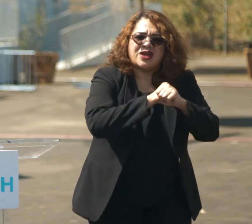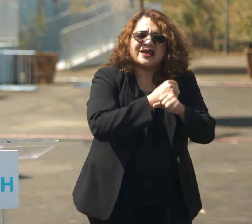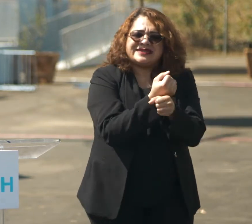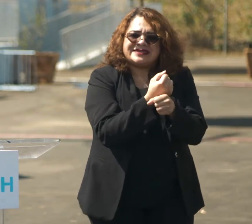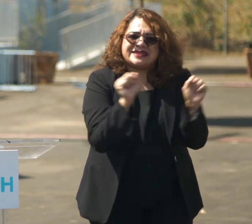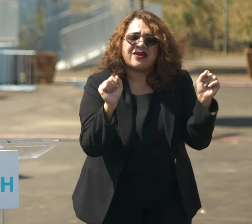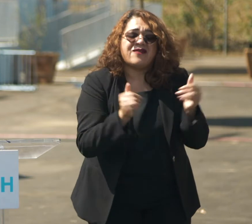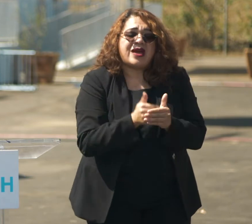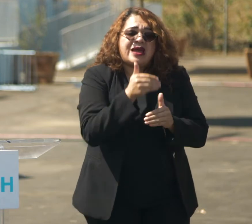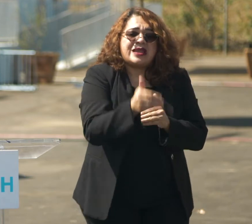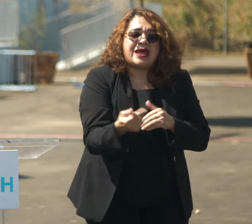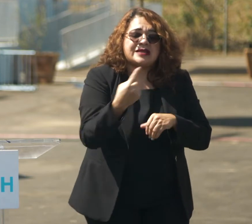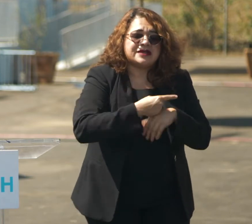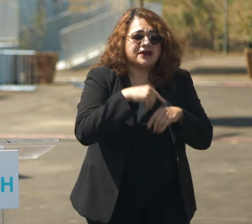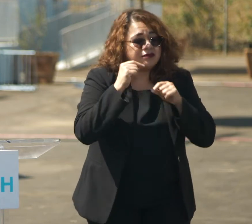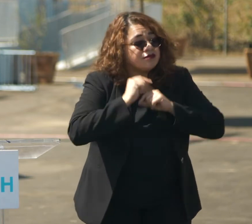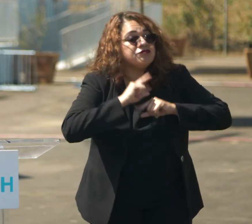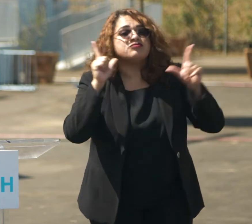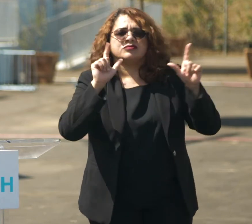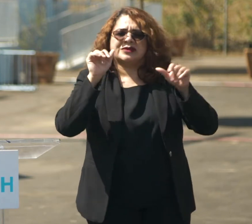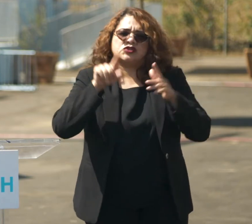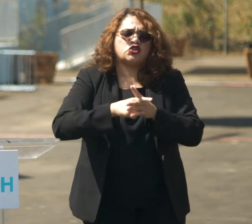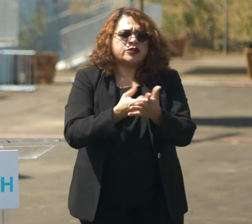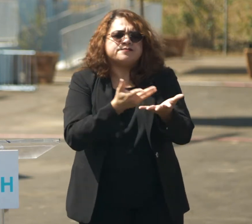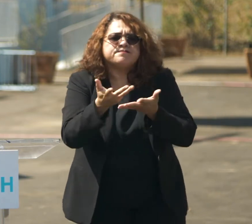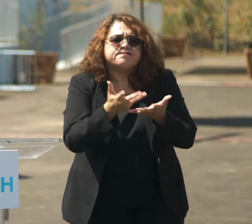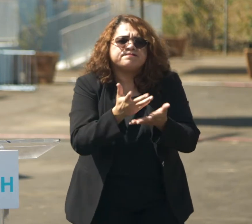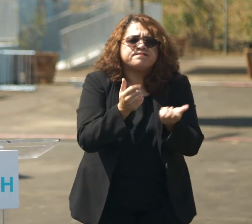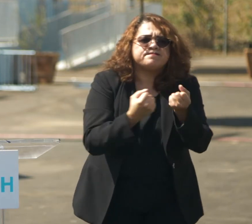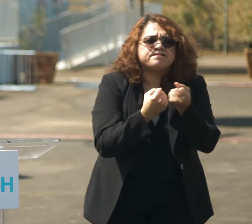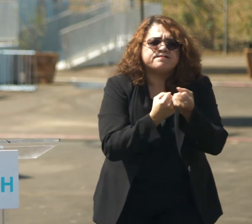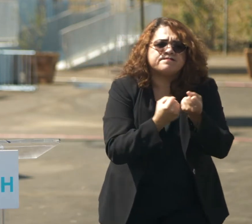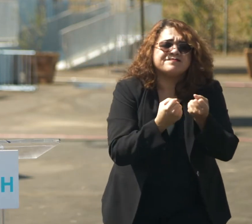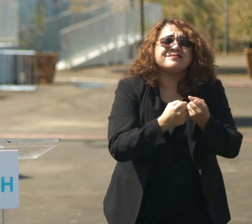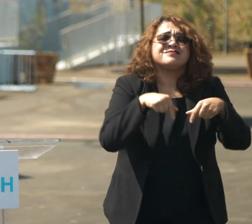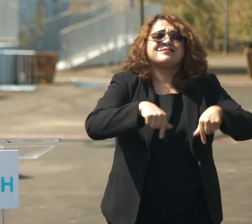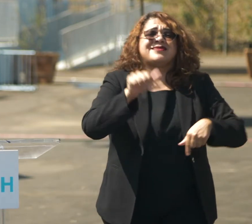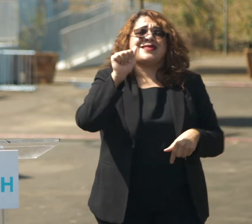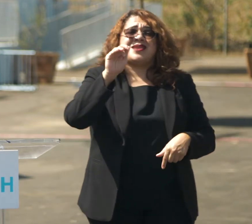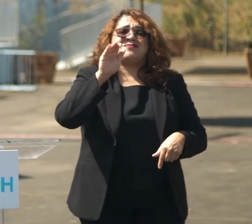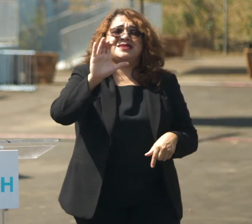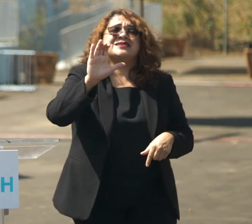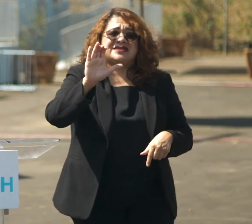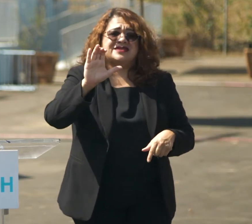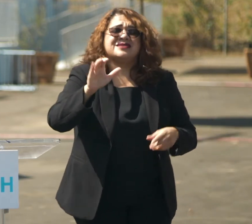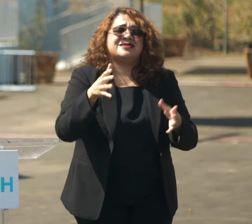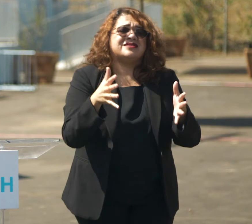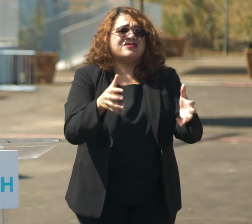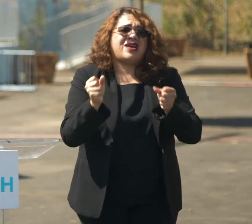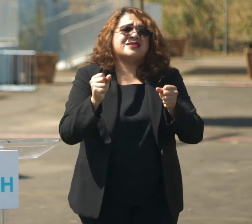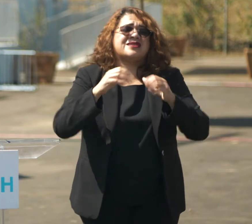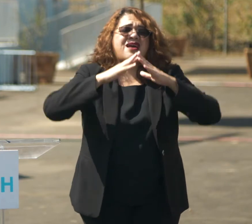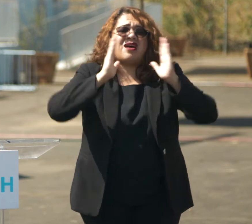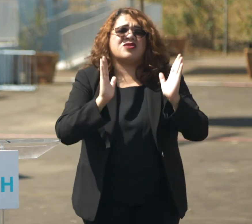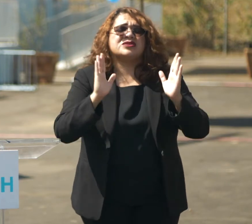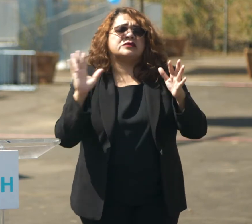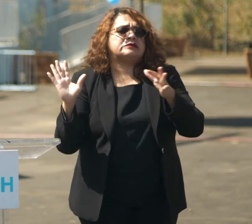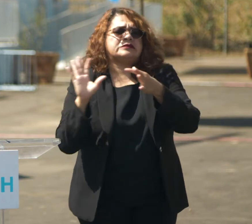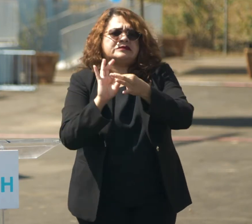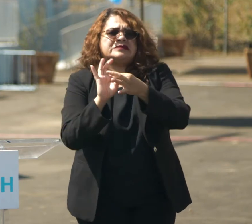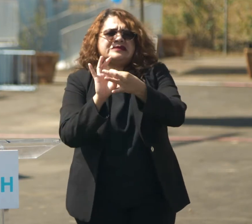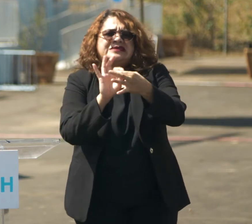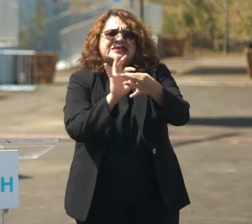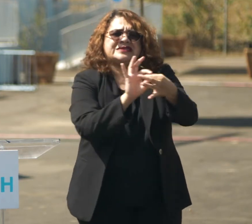the following day. The ABC will help individuals access permanent housing and rapid rehousing, as well as connect them to a number